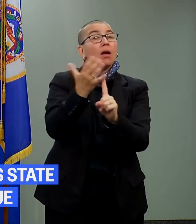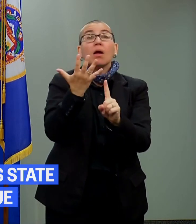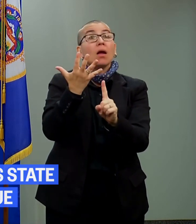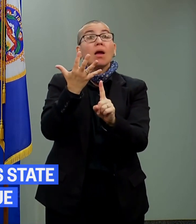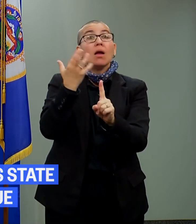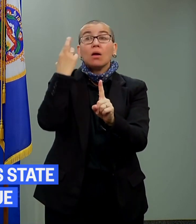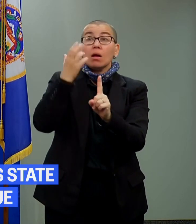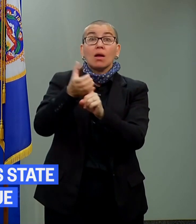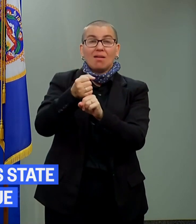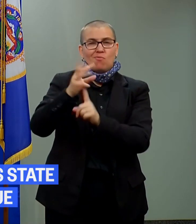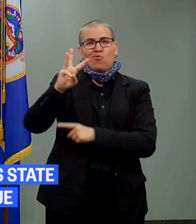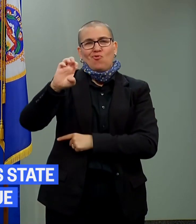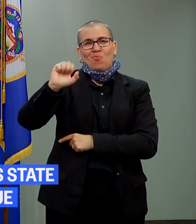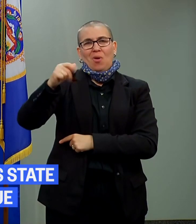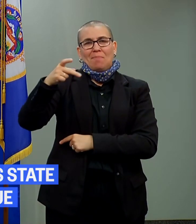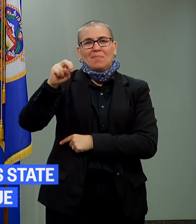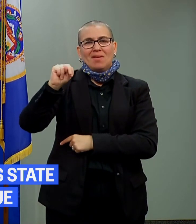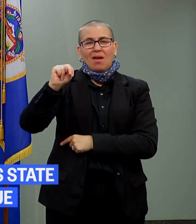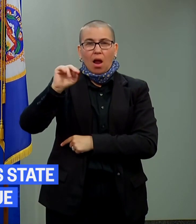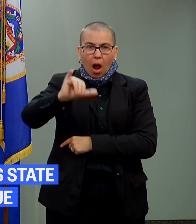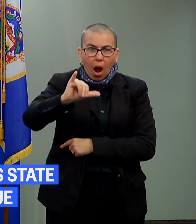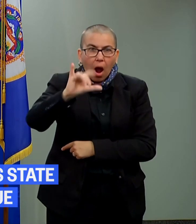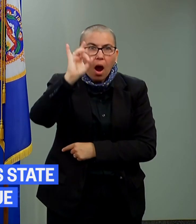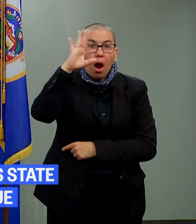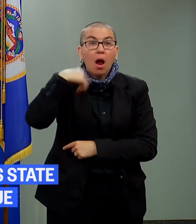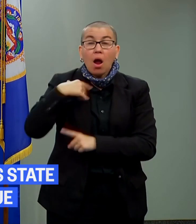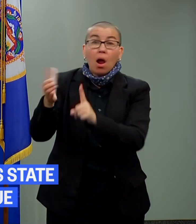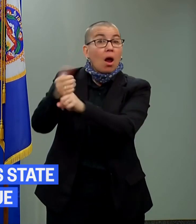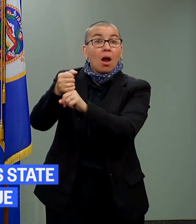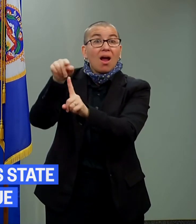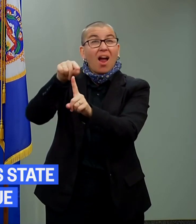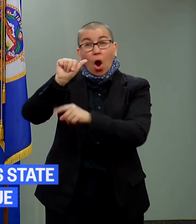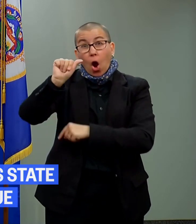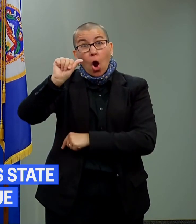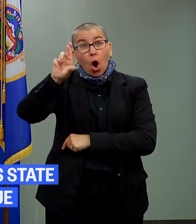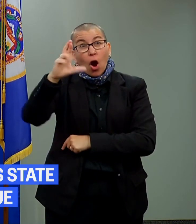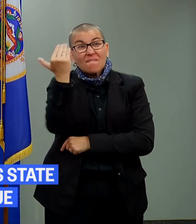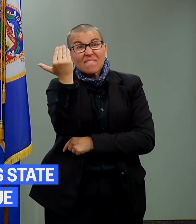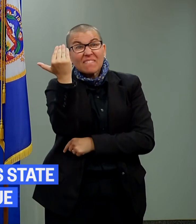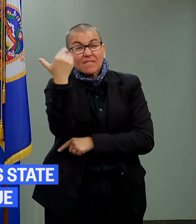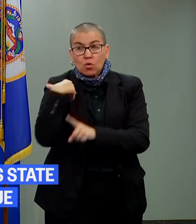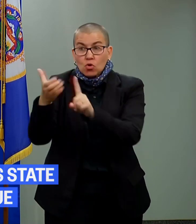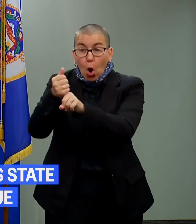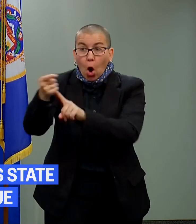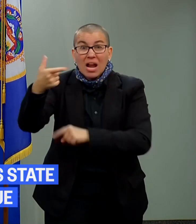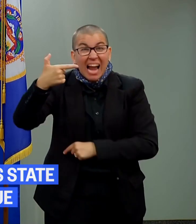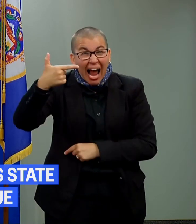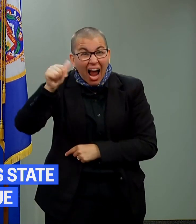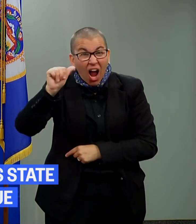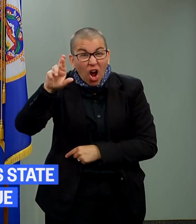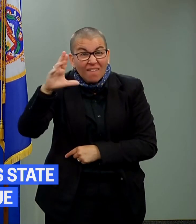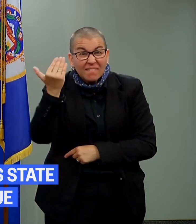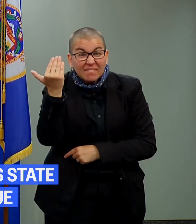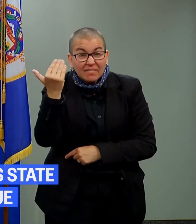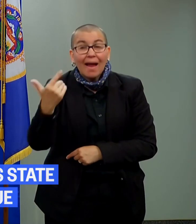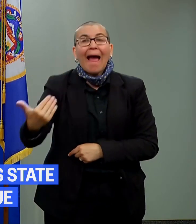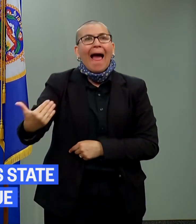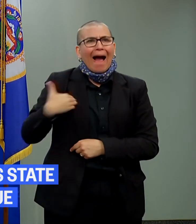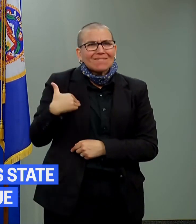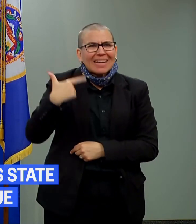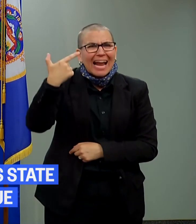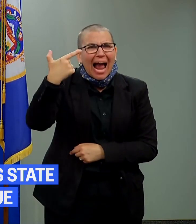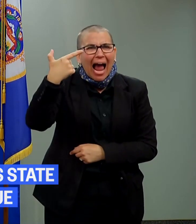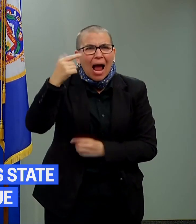We took AR-15s off of people. We took guns off of people. We noted that, once again,